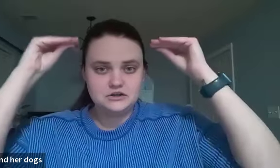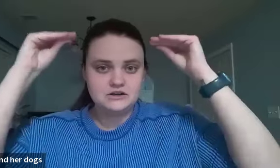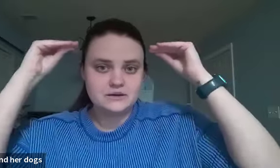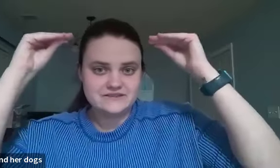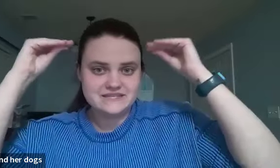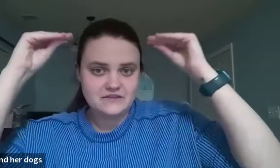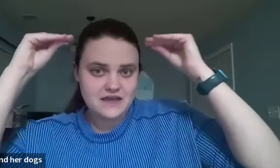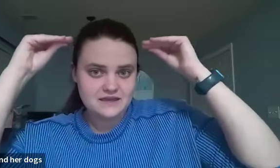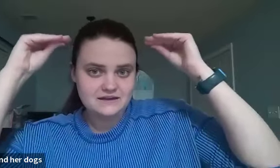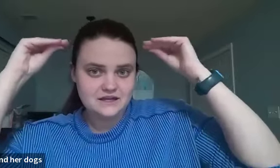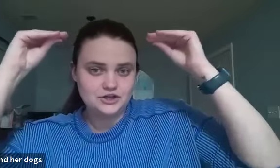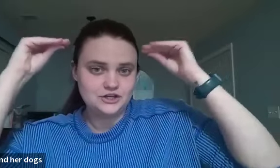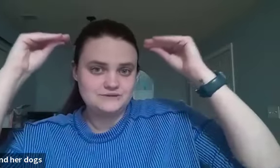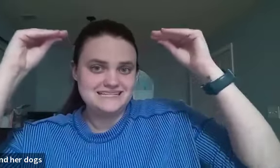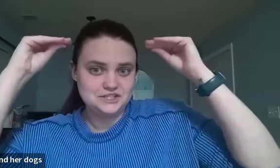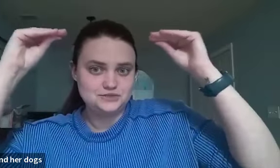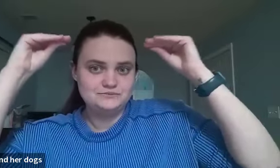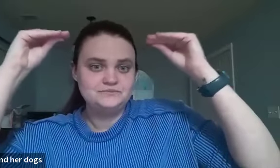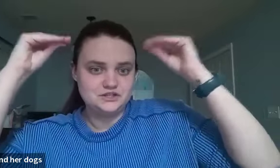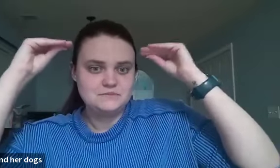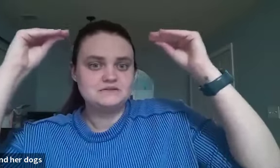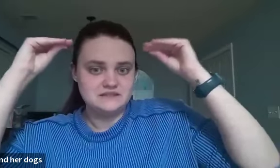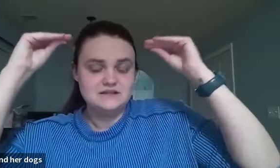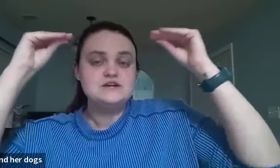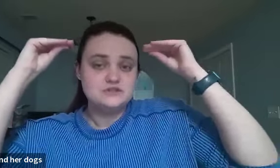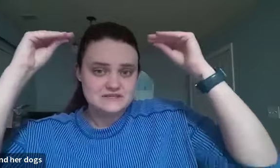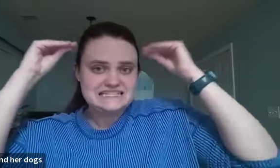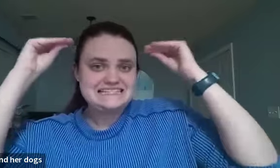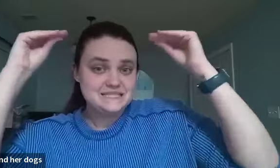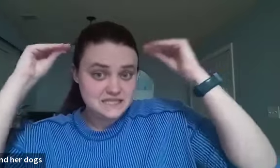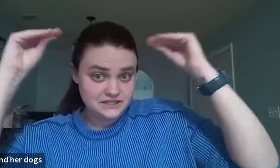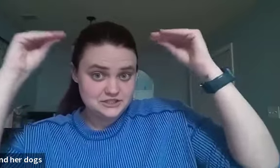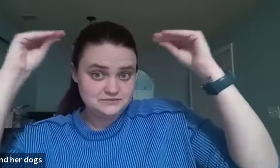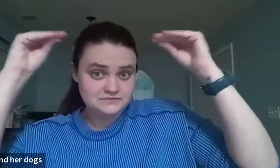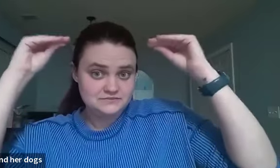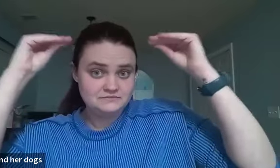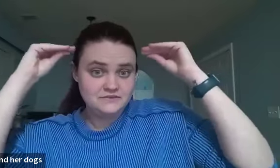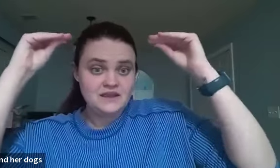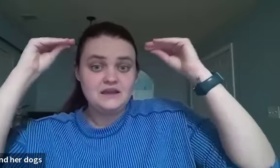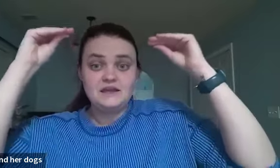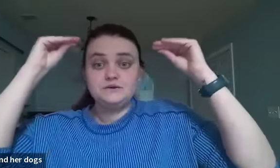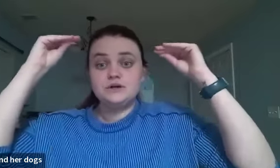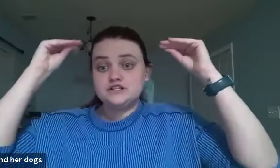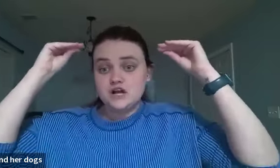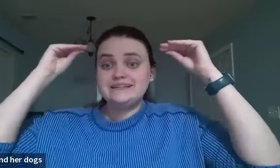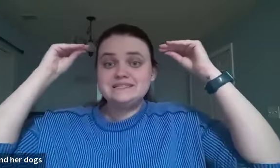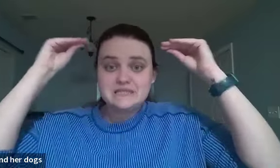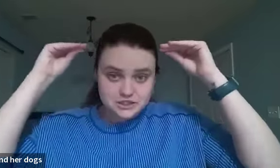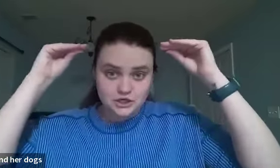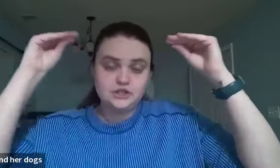you're going to come to the side of the head, and you're going to go teach. You just bounce it. So this is teach. If you were going to talk about a teacher, you